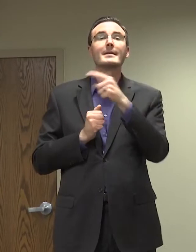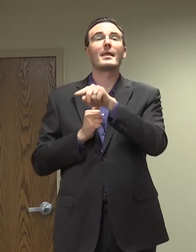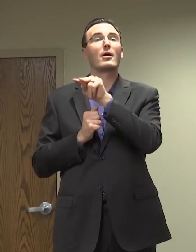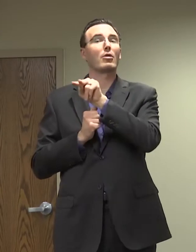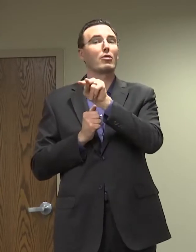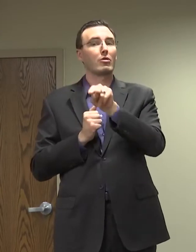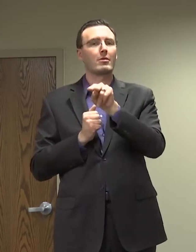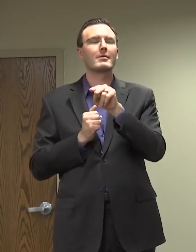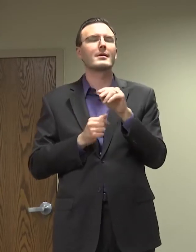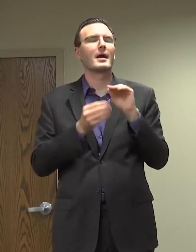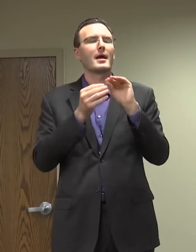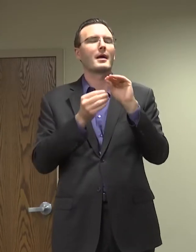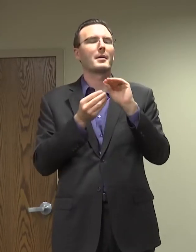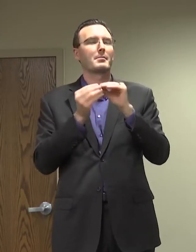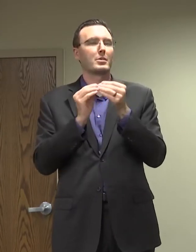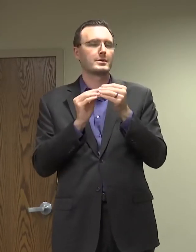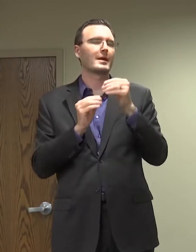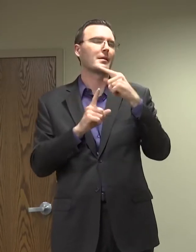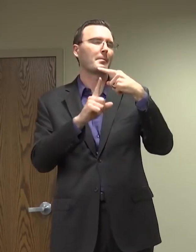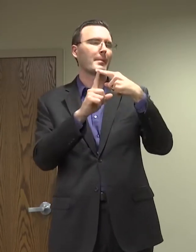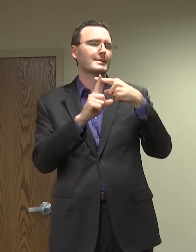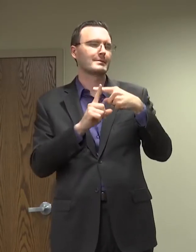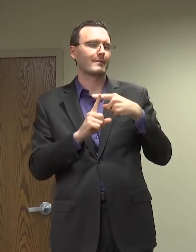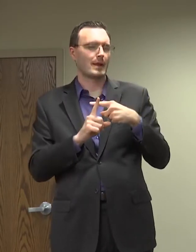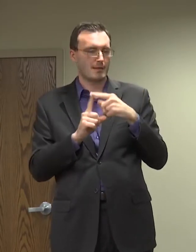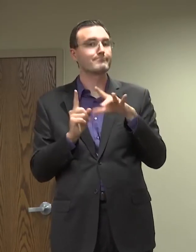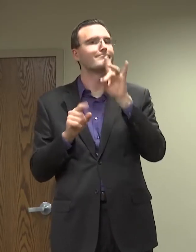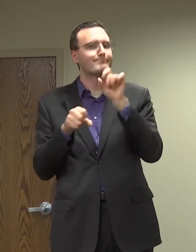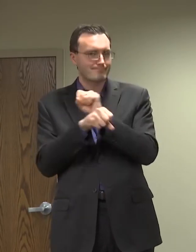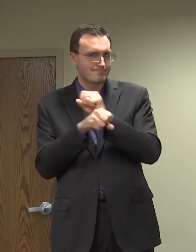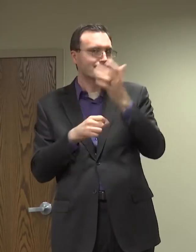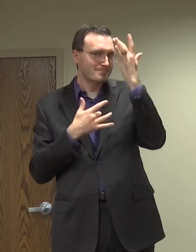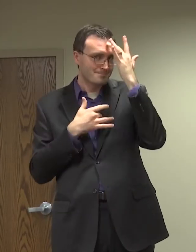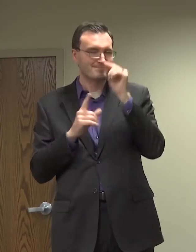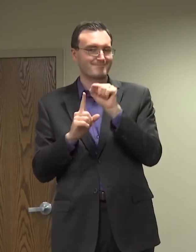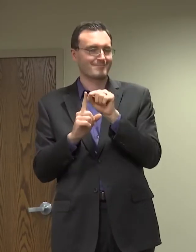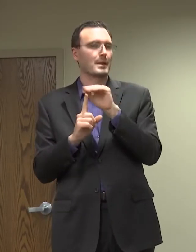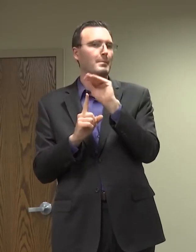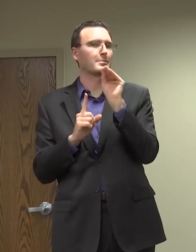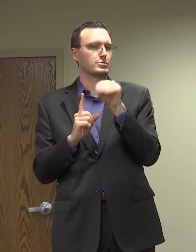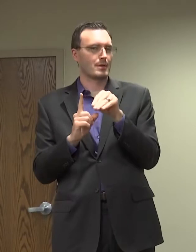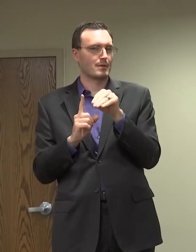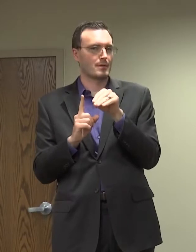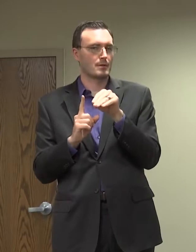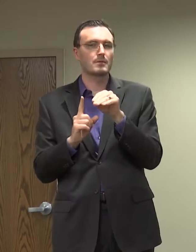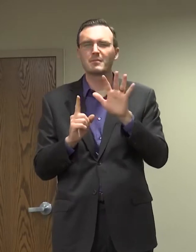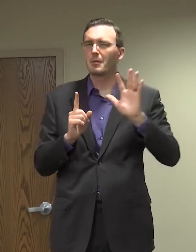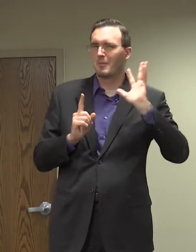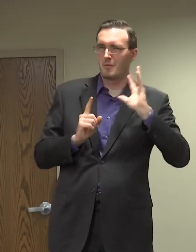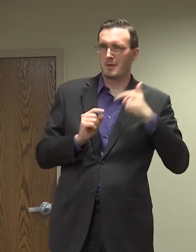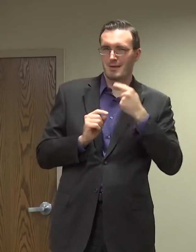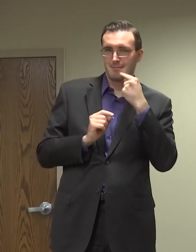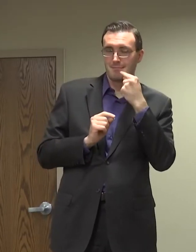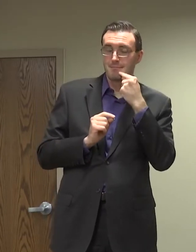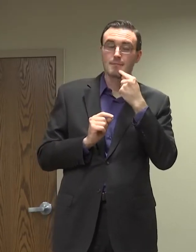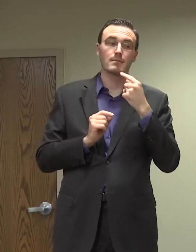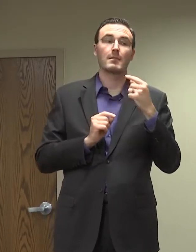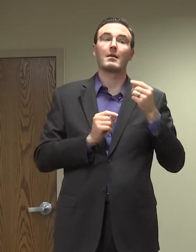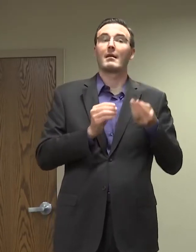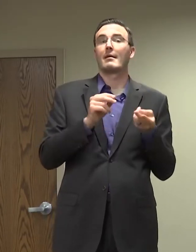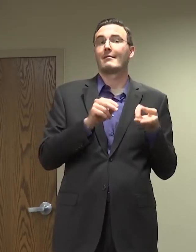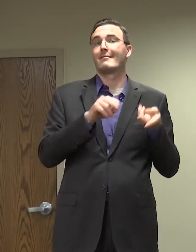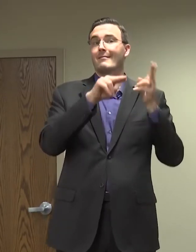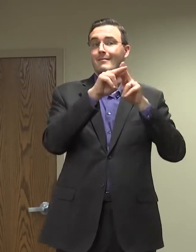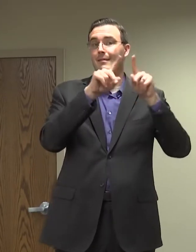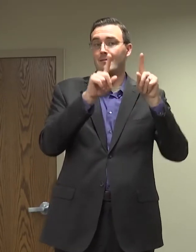in the positivity rate. I've talked from day one that more testing does not mean necessarily an increase in positivity rate.